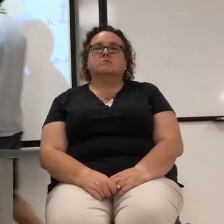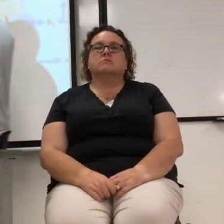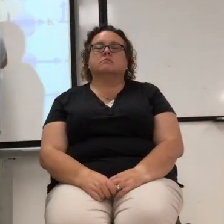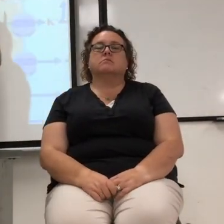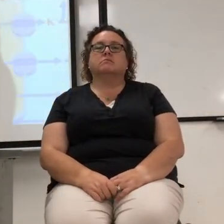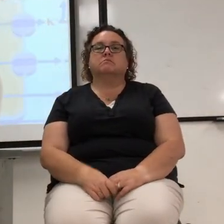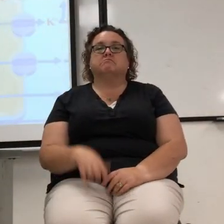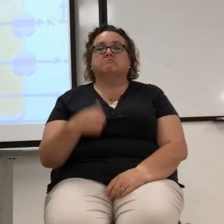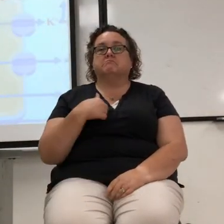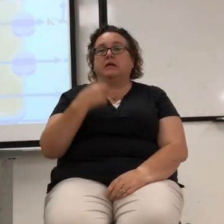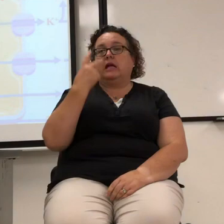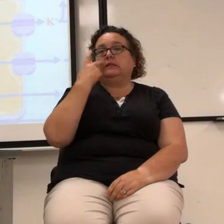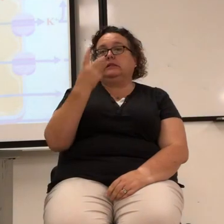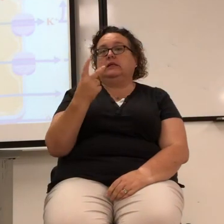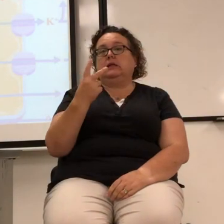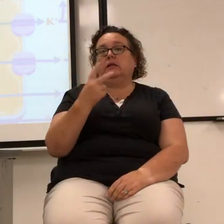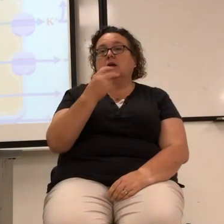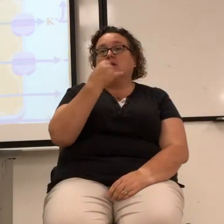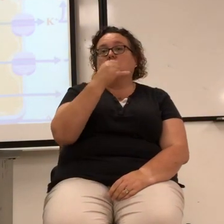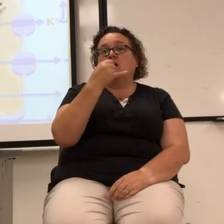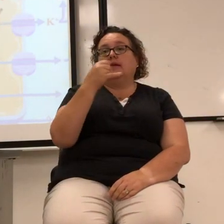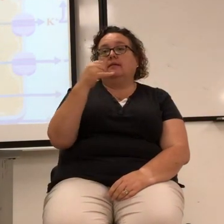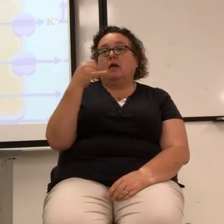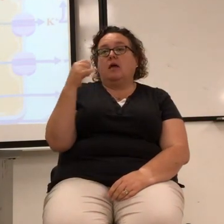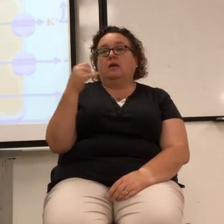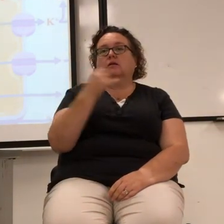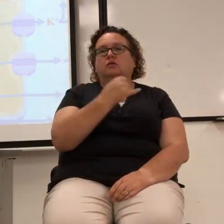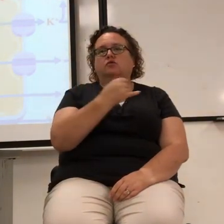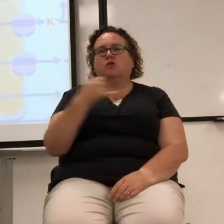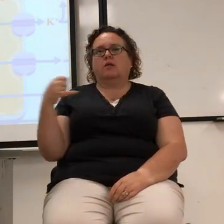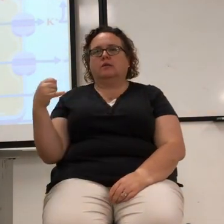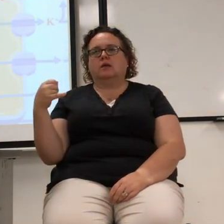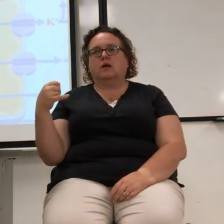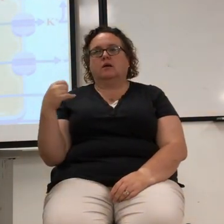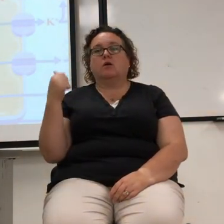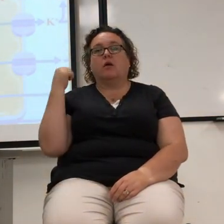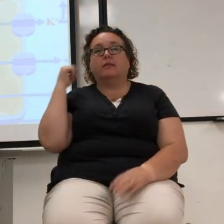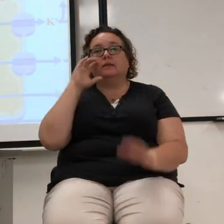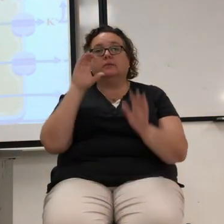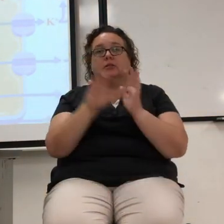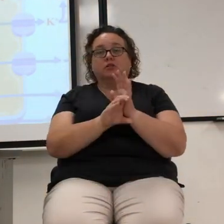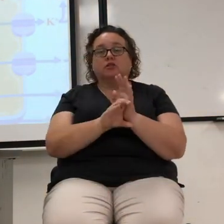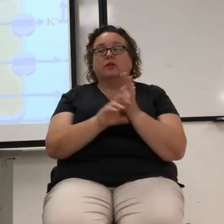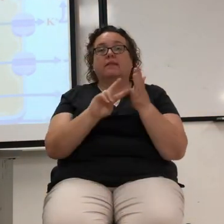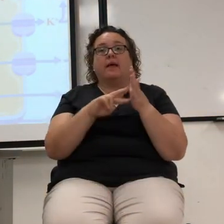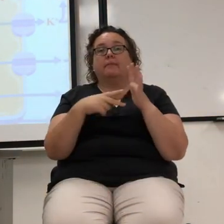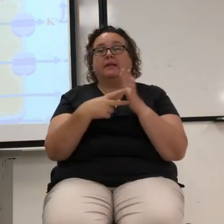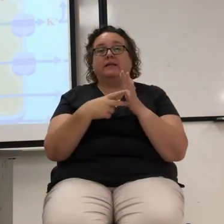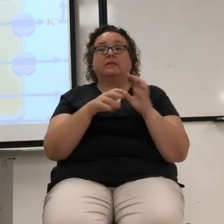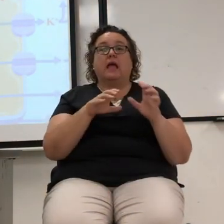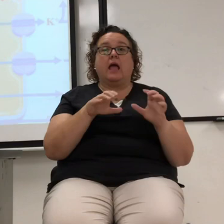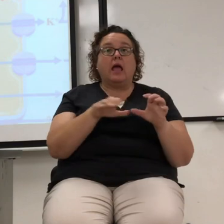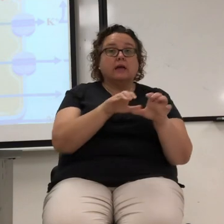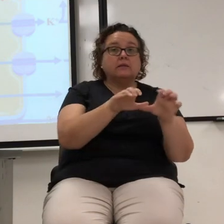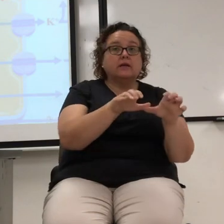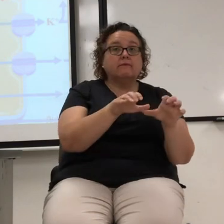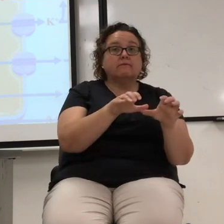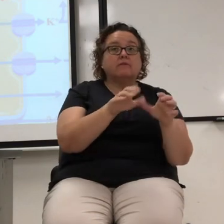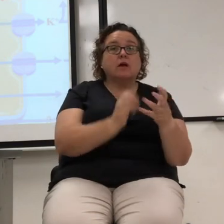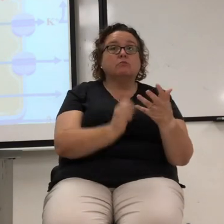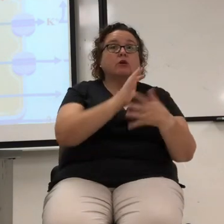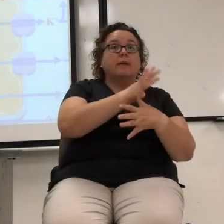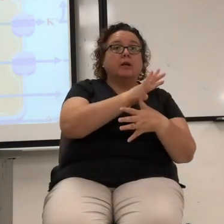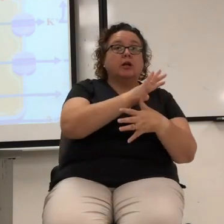I see dotted line, solid line. On this figure, it means active, primary